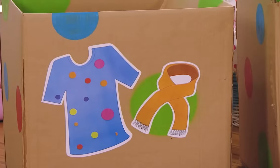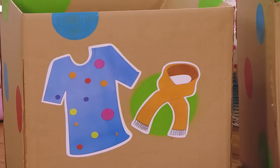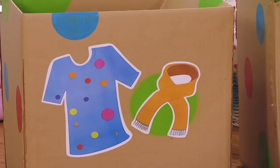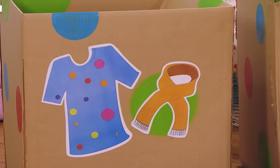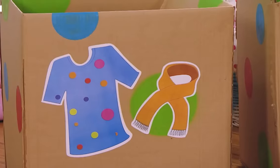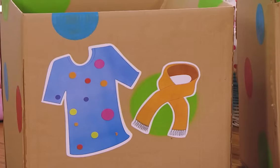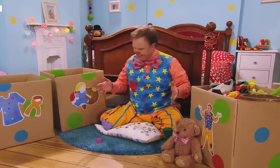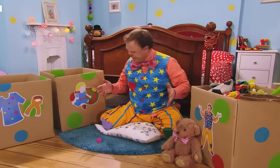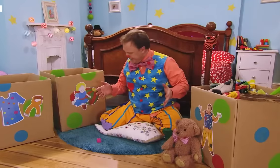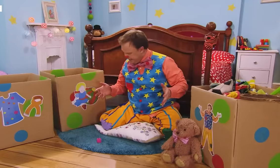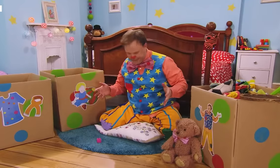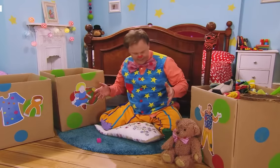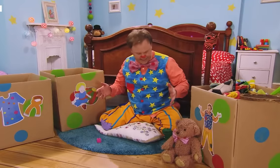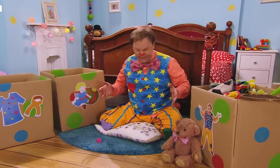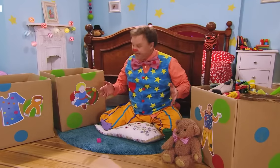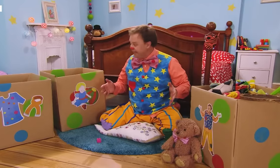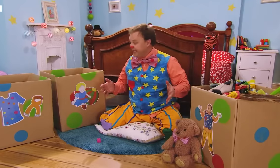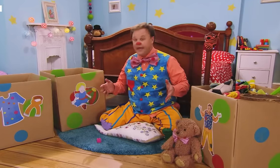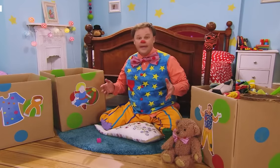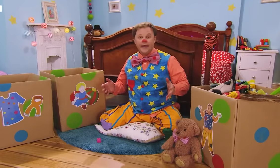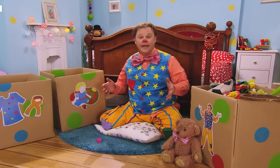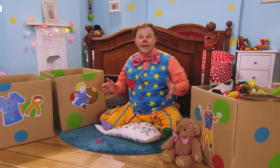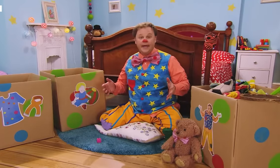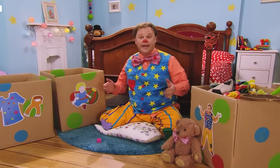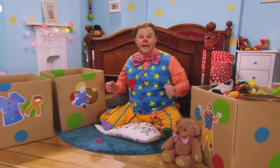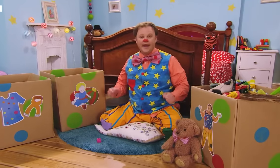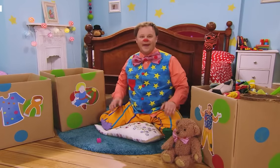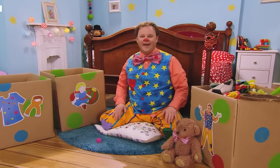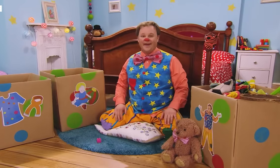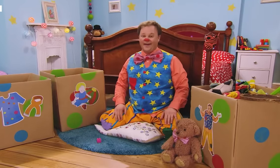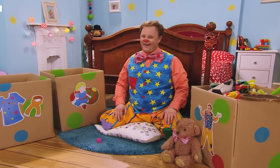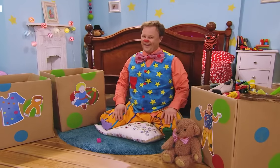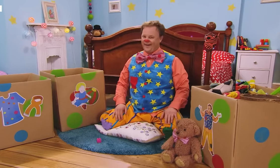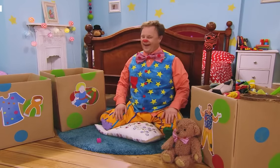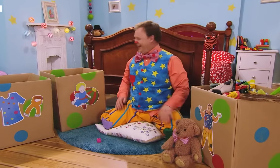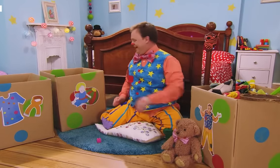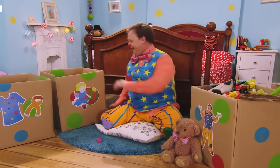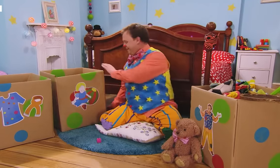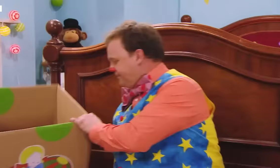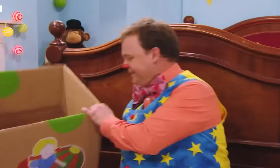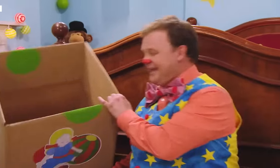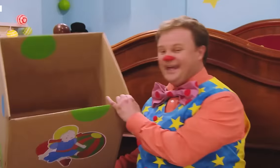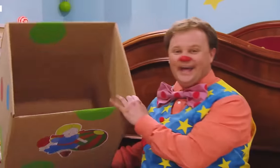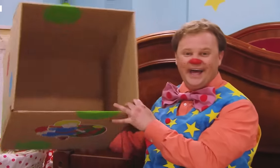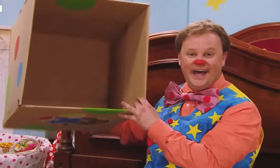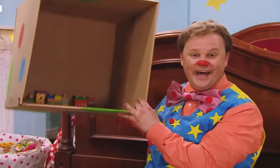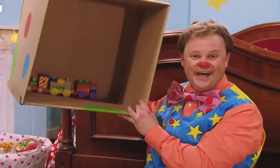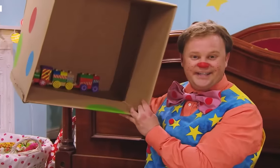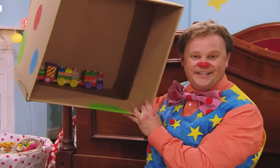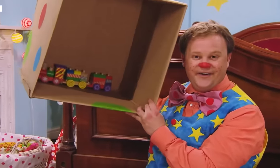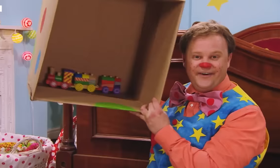What have you put in the recycling boxes, Mr. Tumble? Aha! A